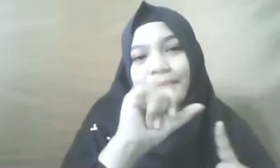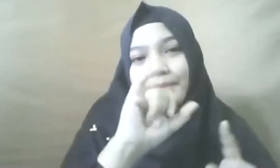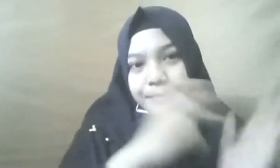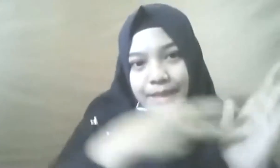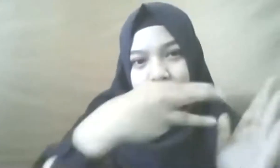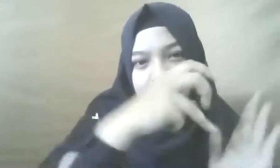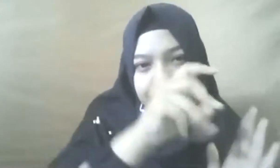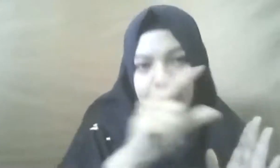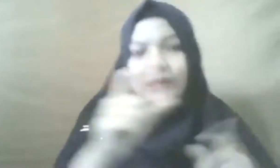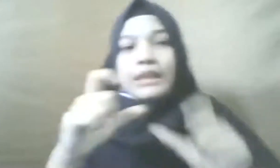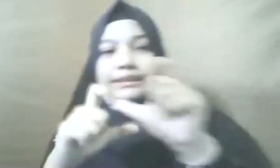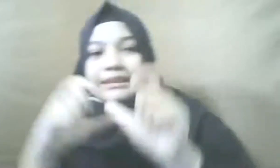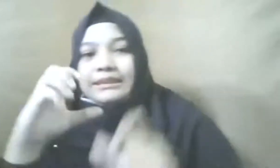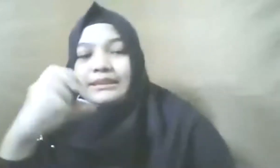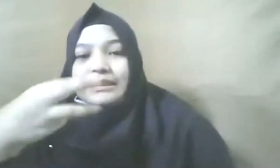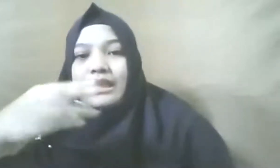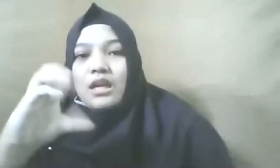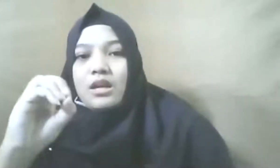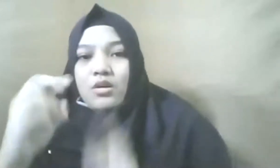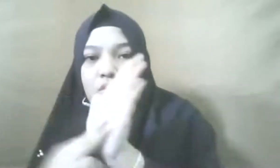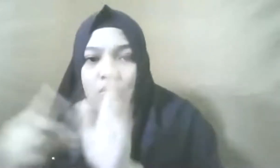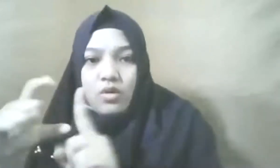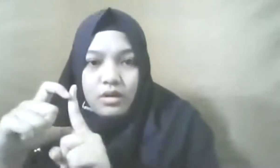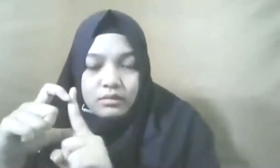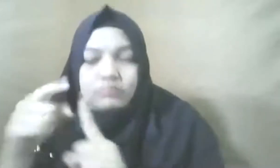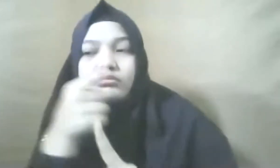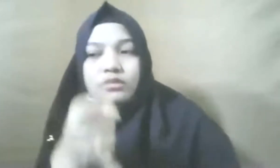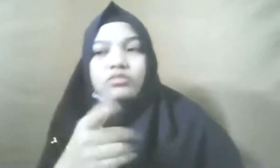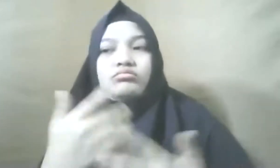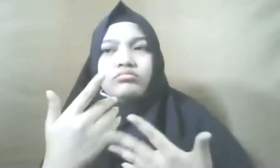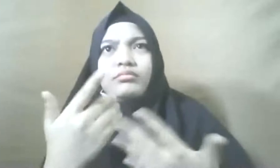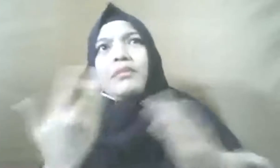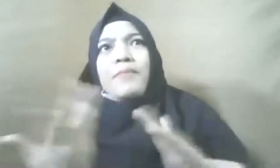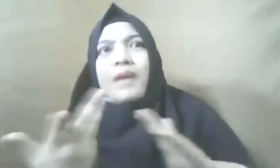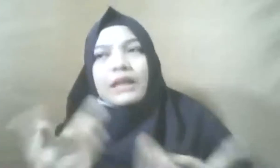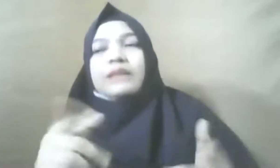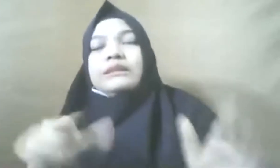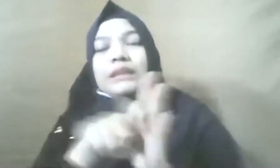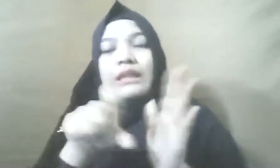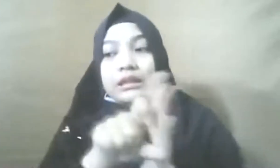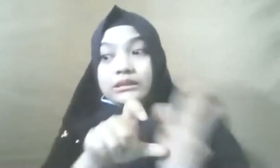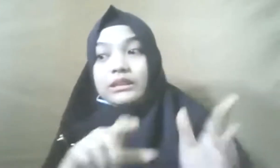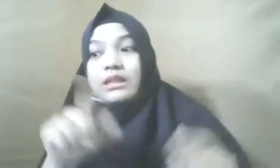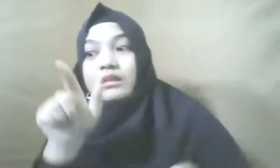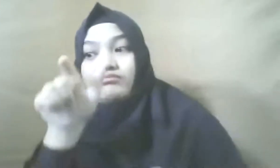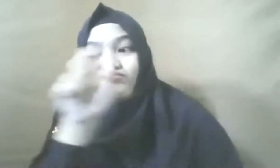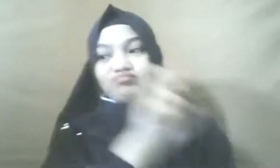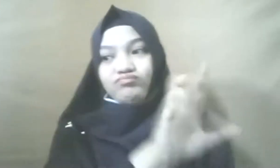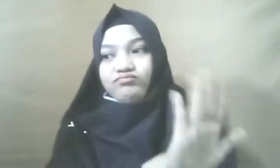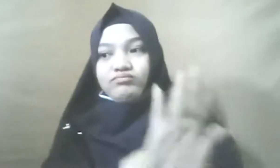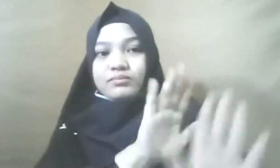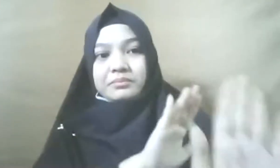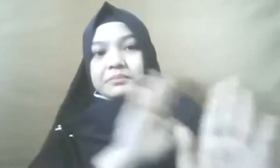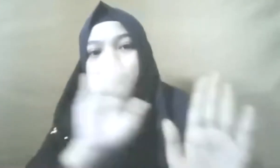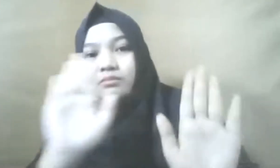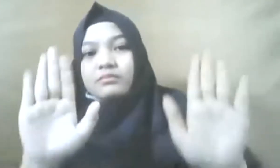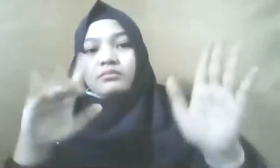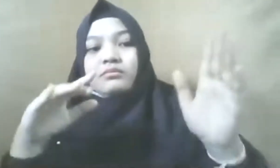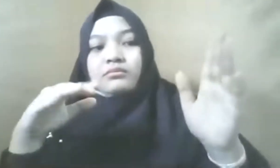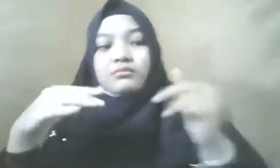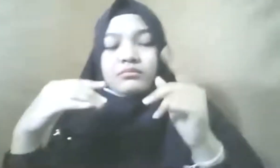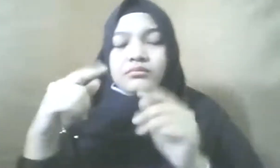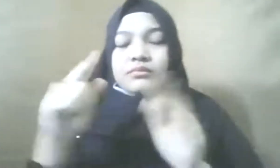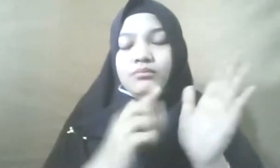been working with their students in order to meet the needs of their students with disabilities in using